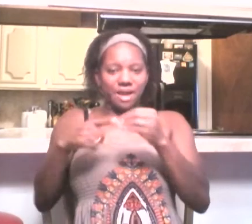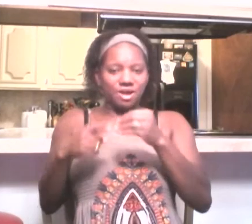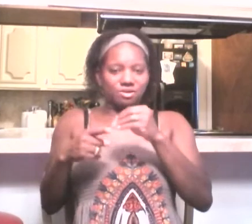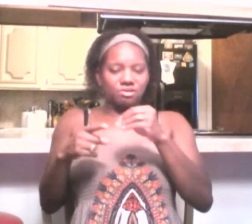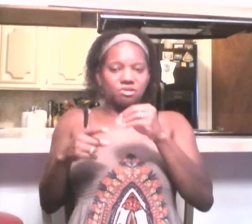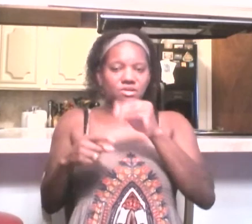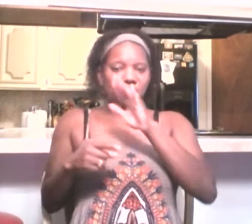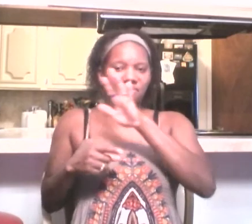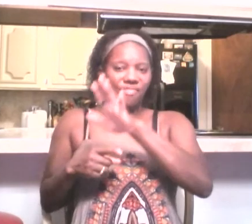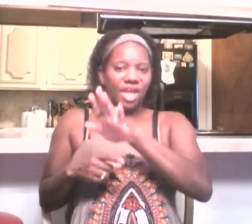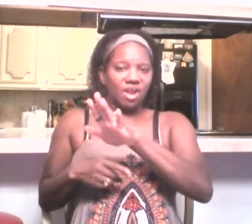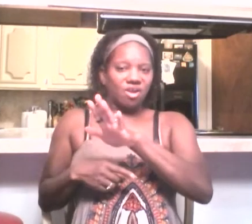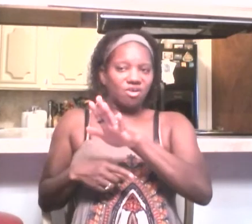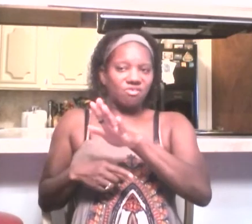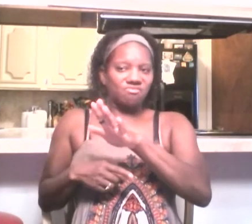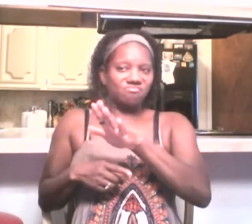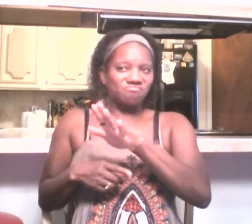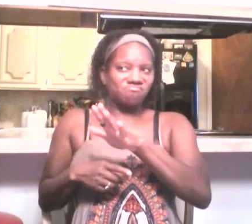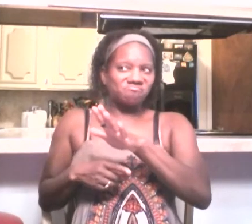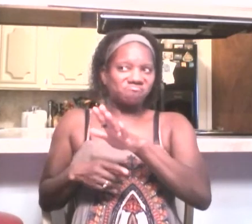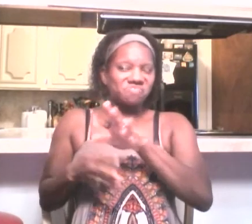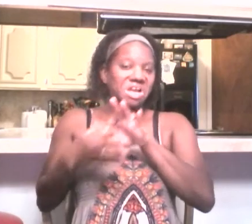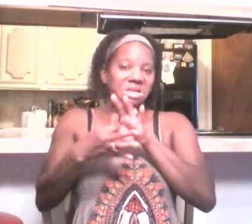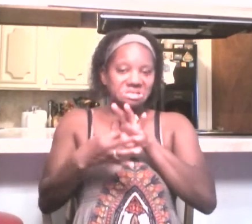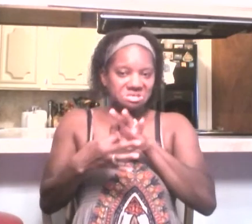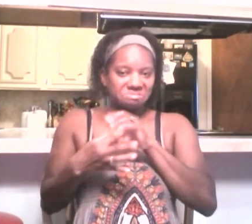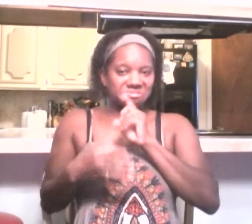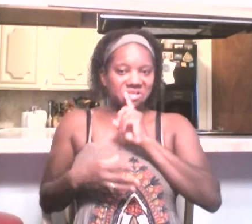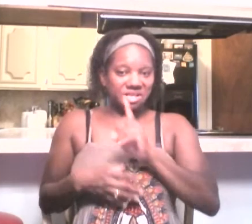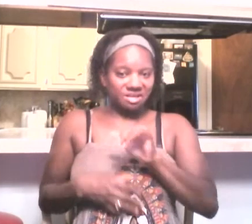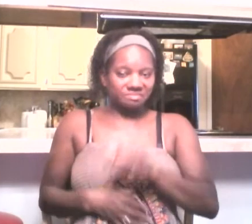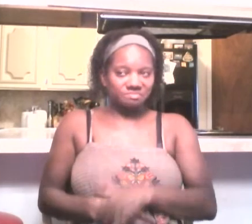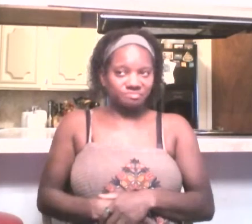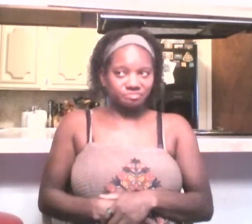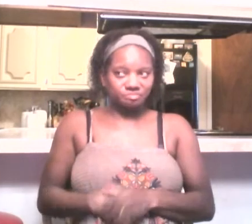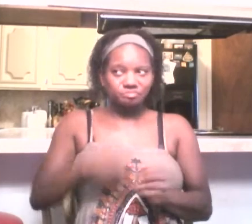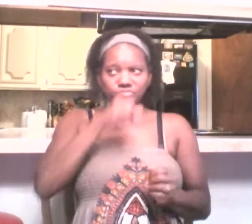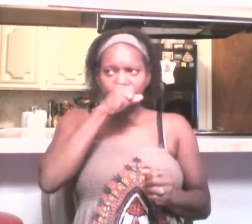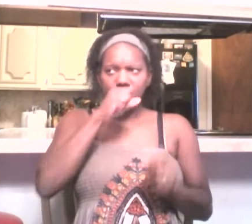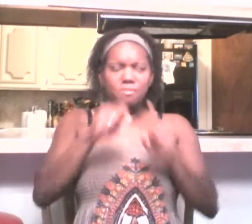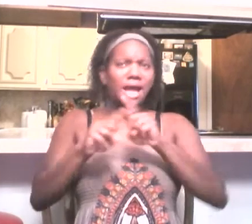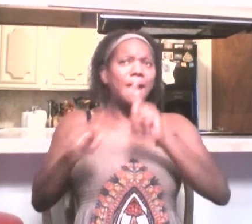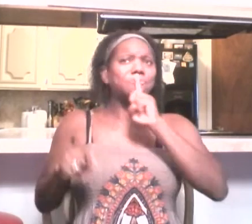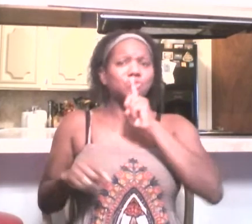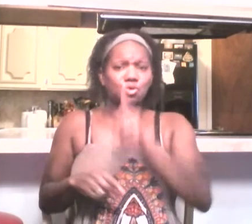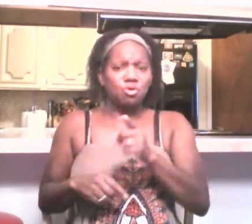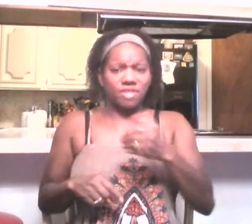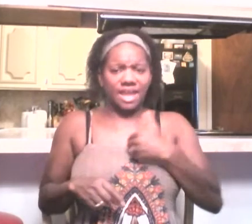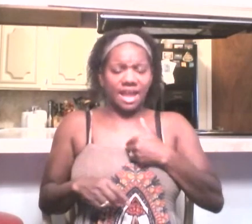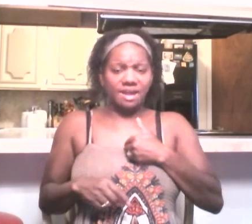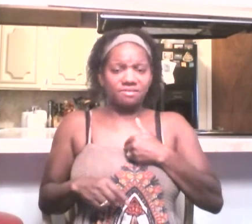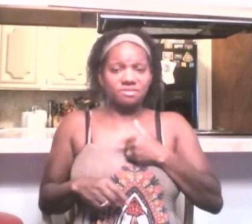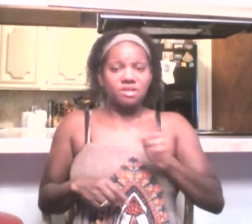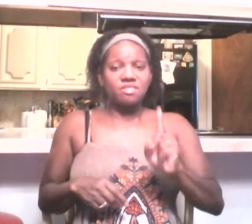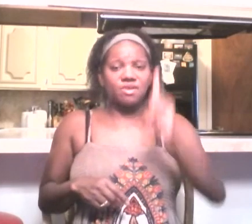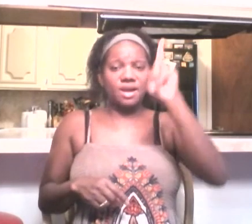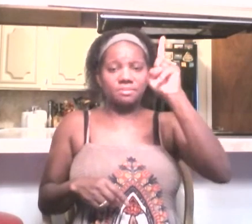about their relationship, really. But I'm sure they have the ups